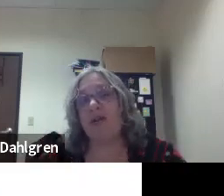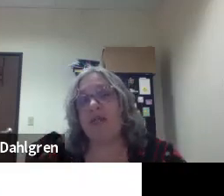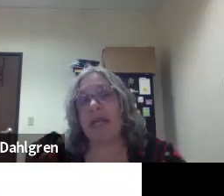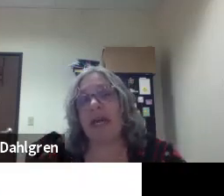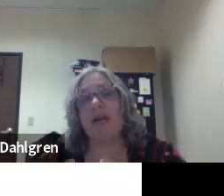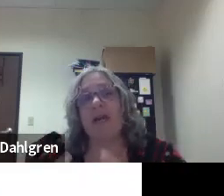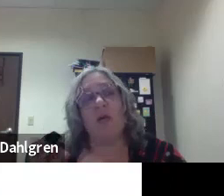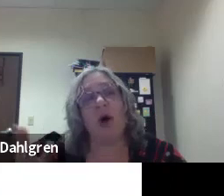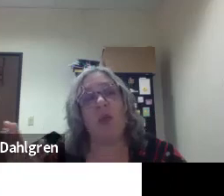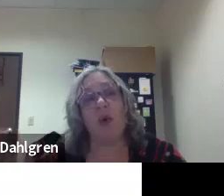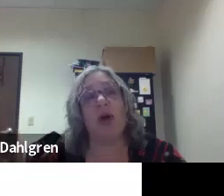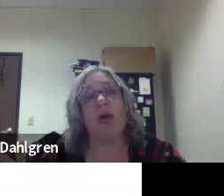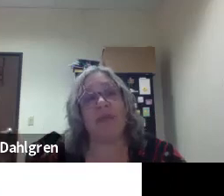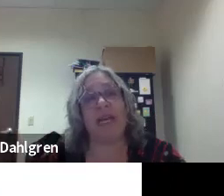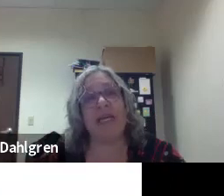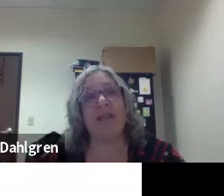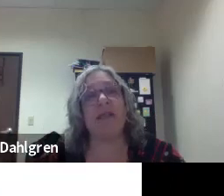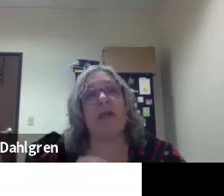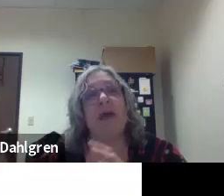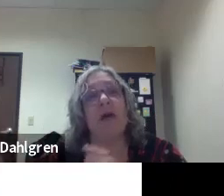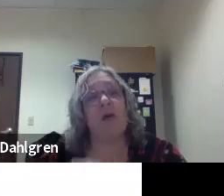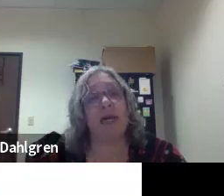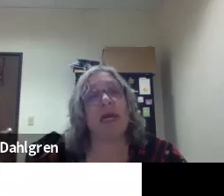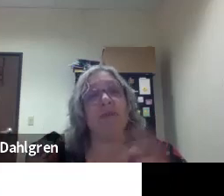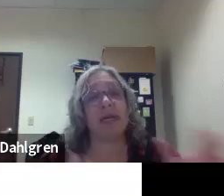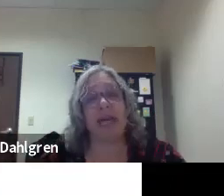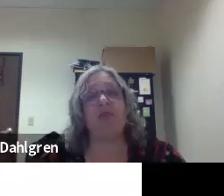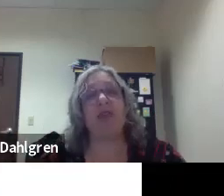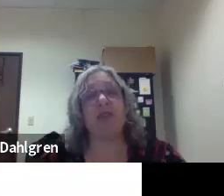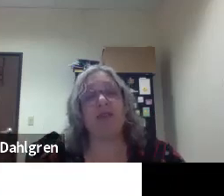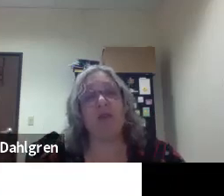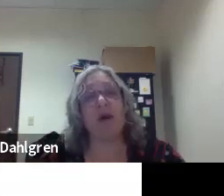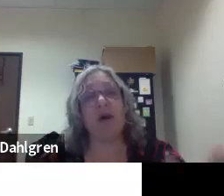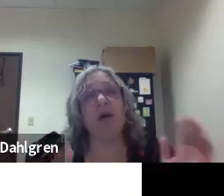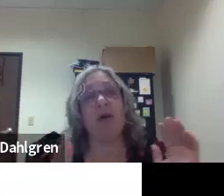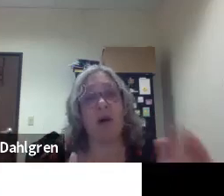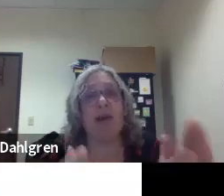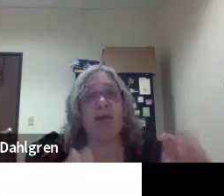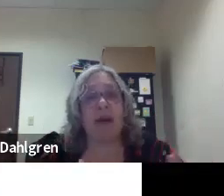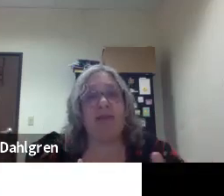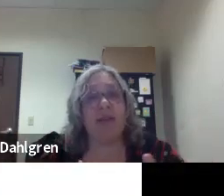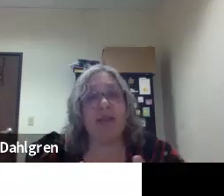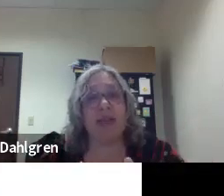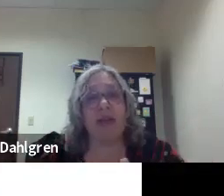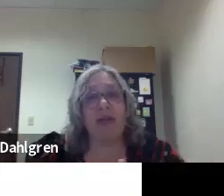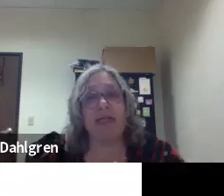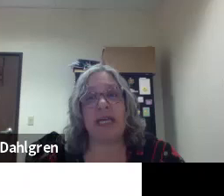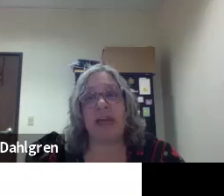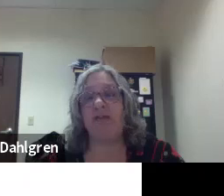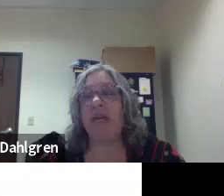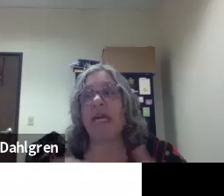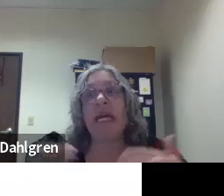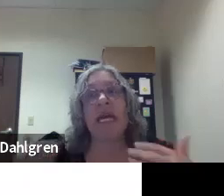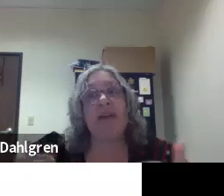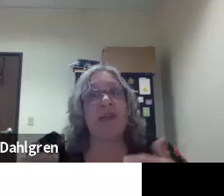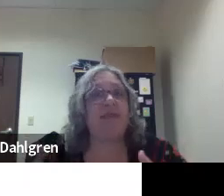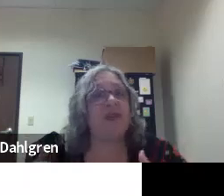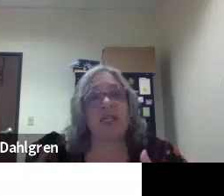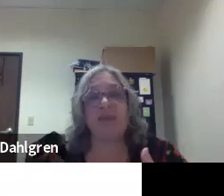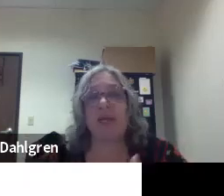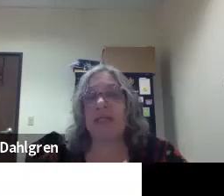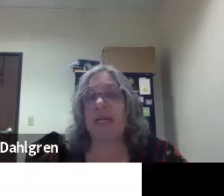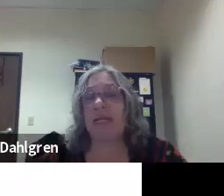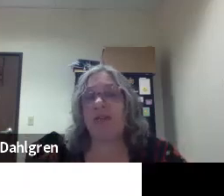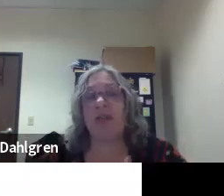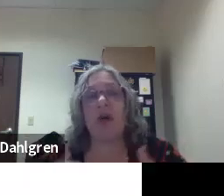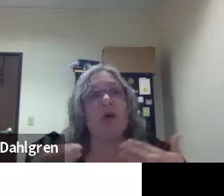to understand what work means or the implications of work on the benefits that they receive. Even if it